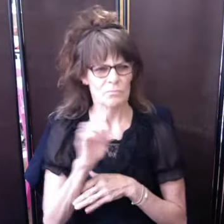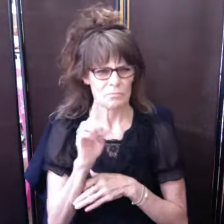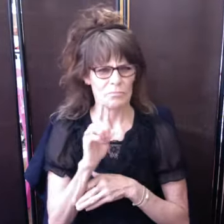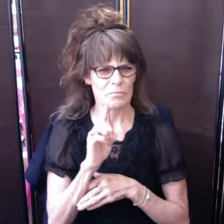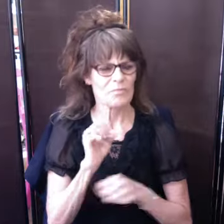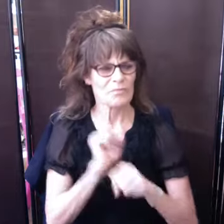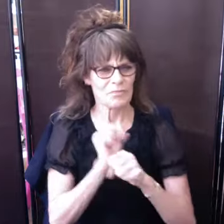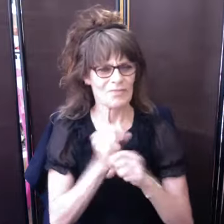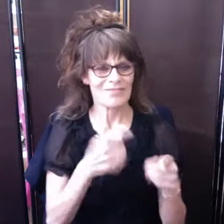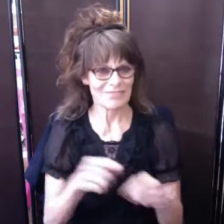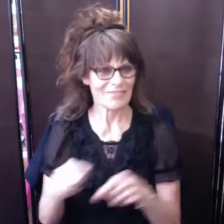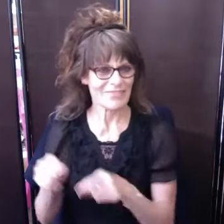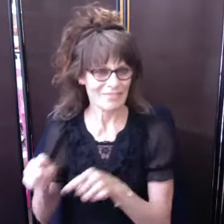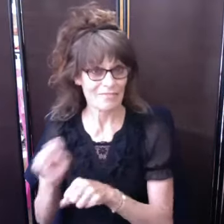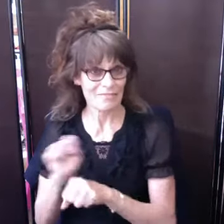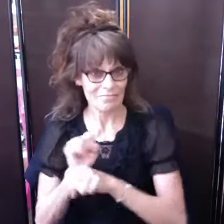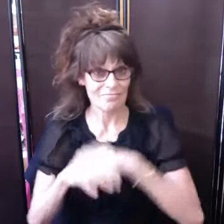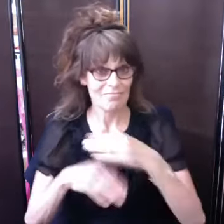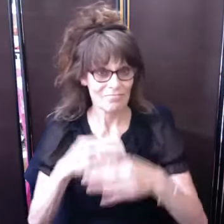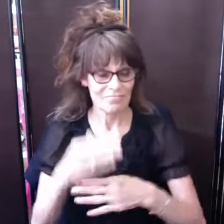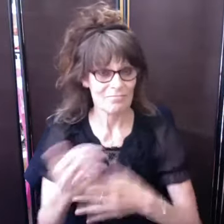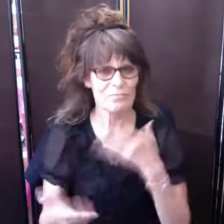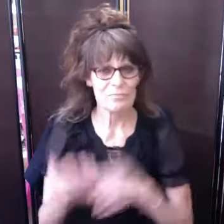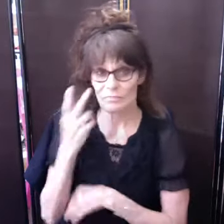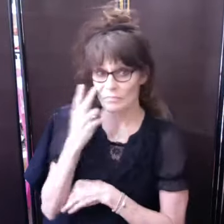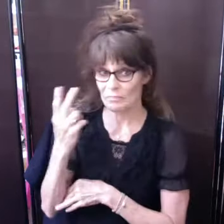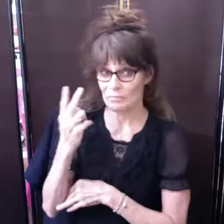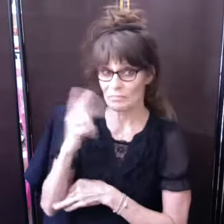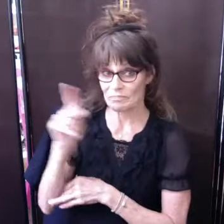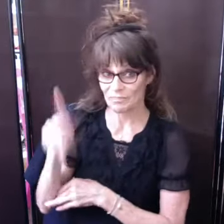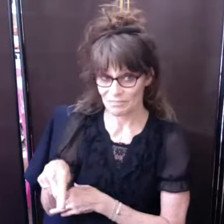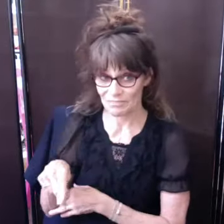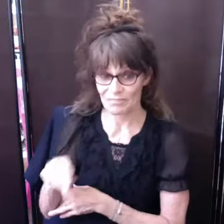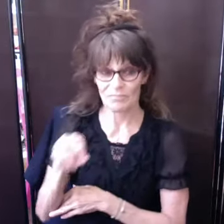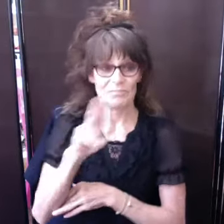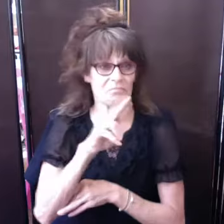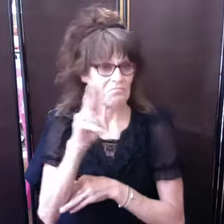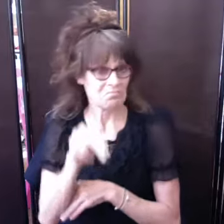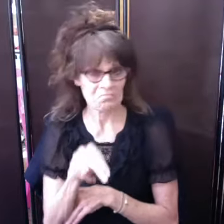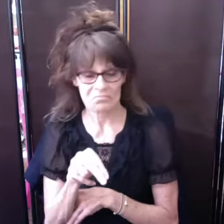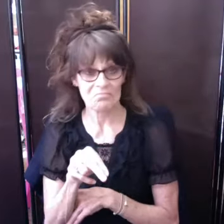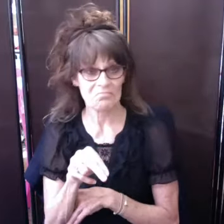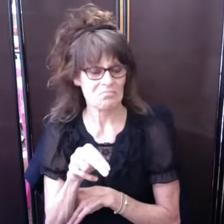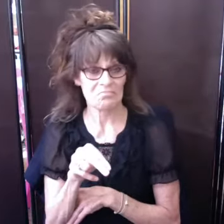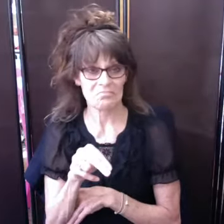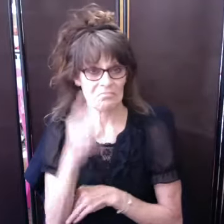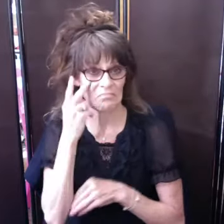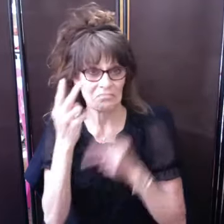you know, we might see each other in Philadelphia or Houston or, I don't know, Frog Snout,